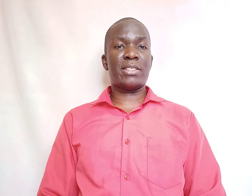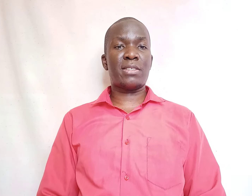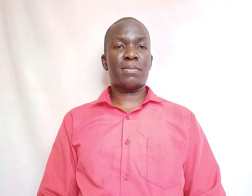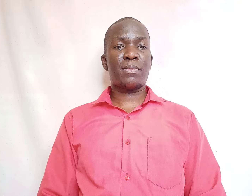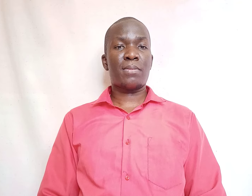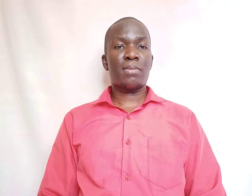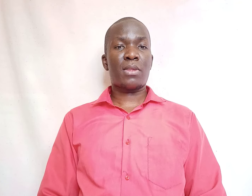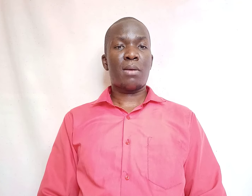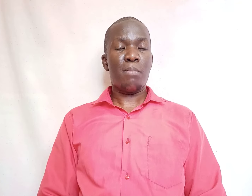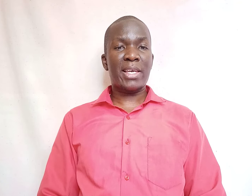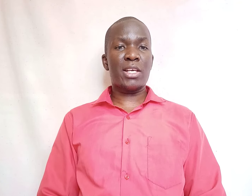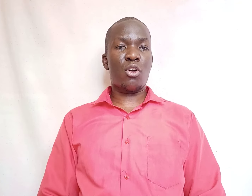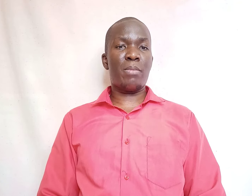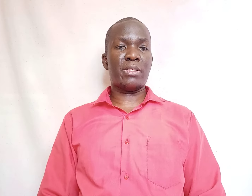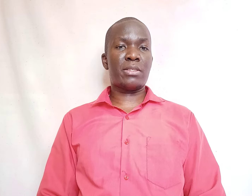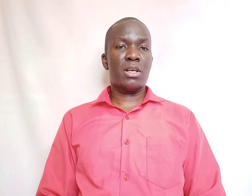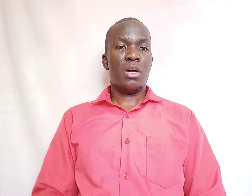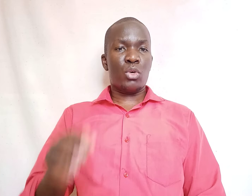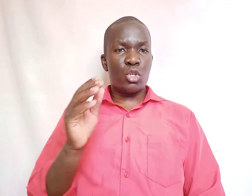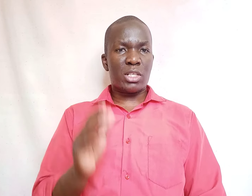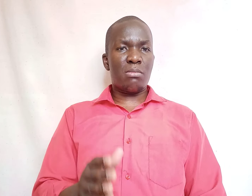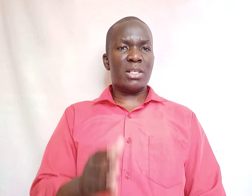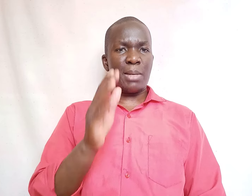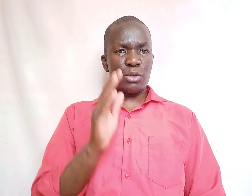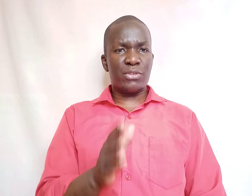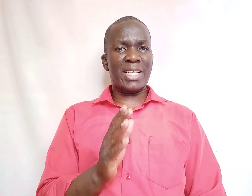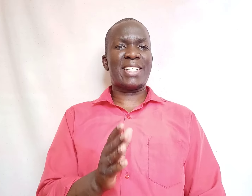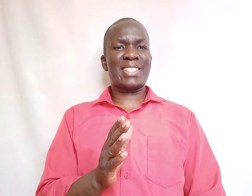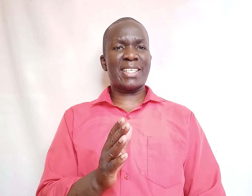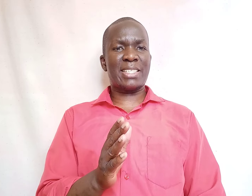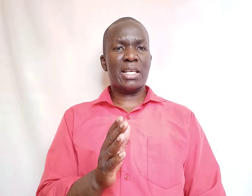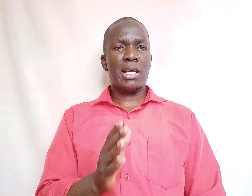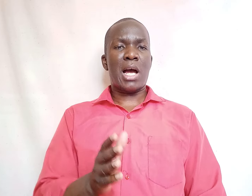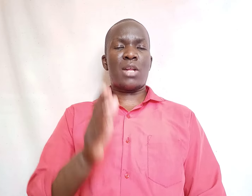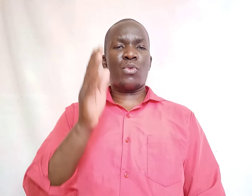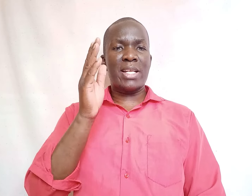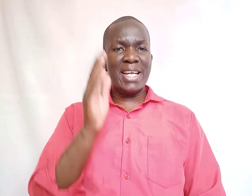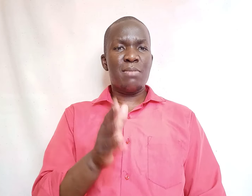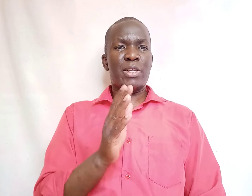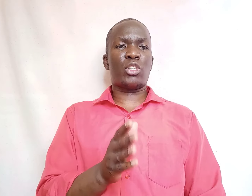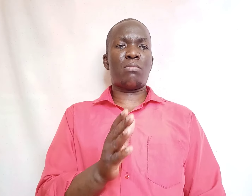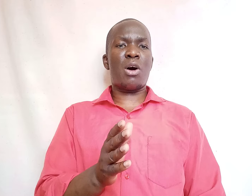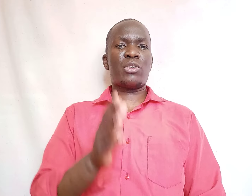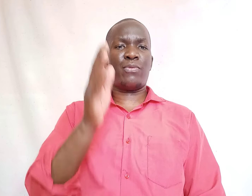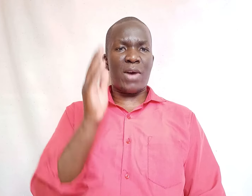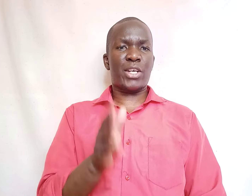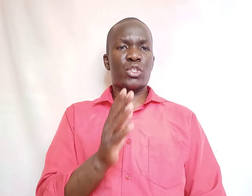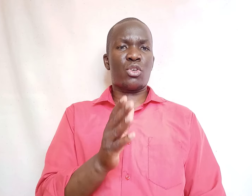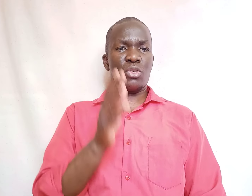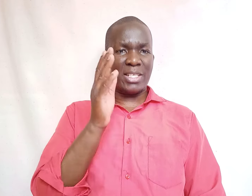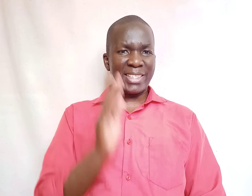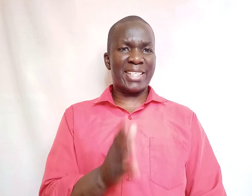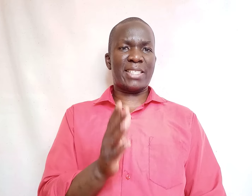comments. Making comments. We talked about types of sentences, and we did mention about functional